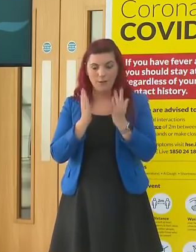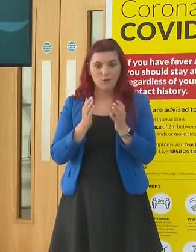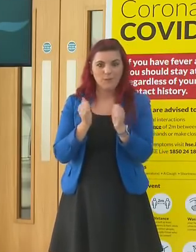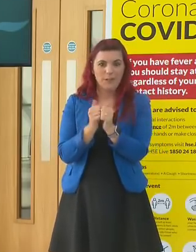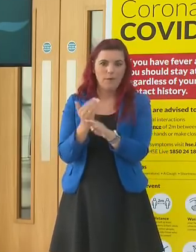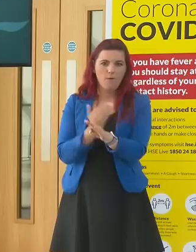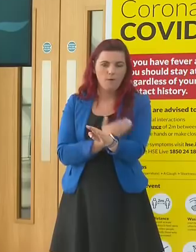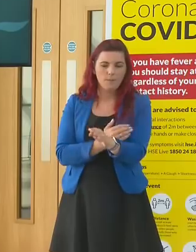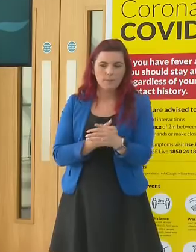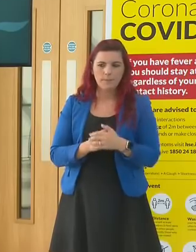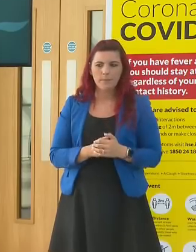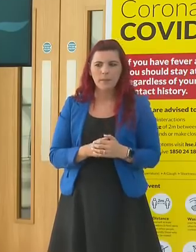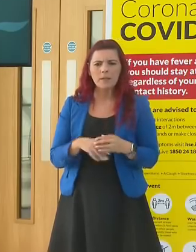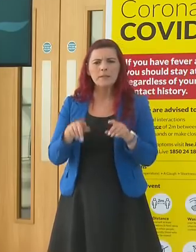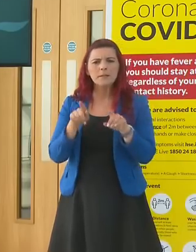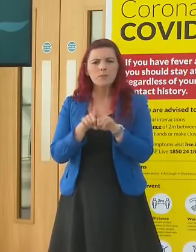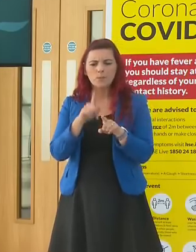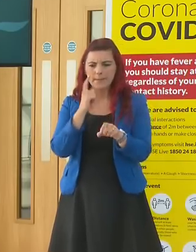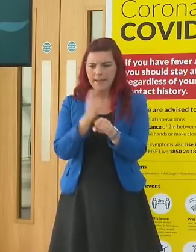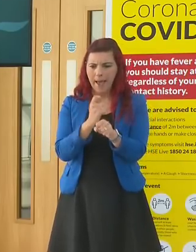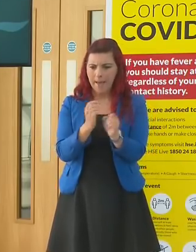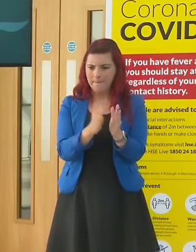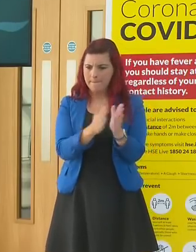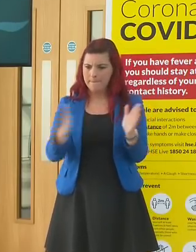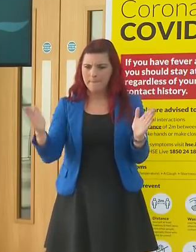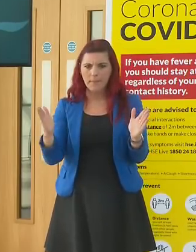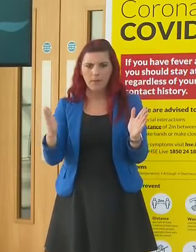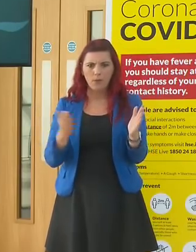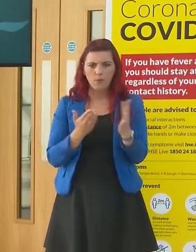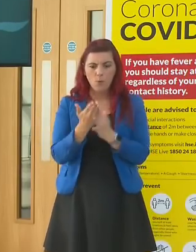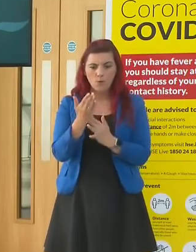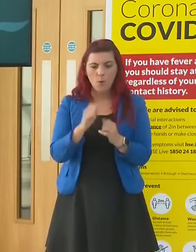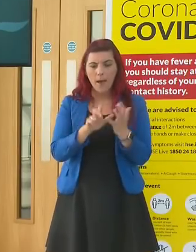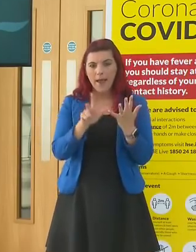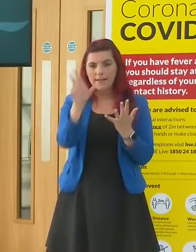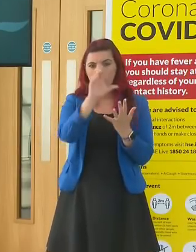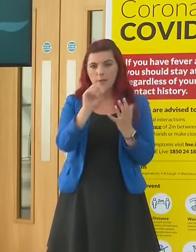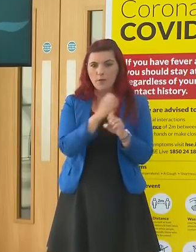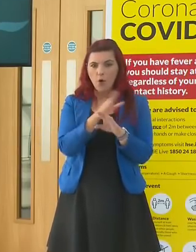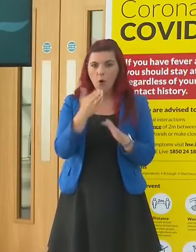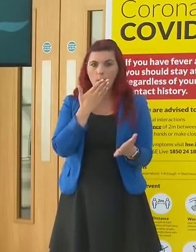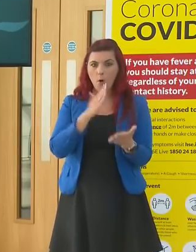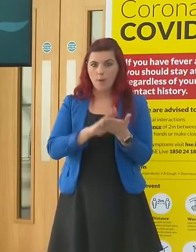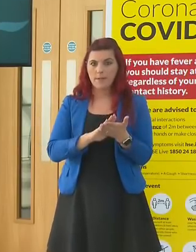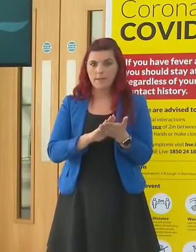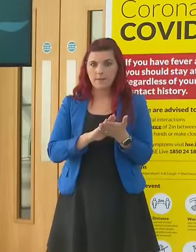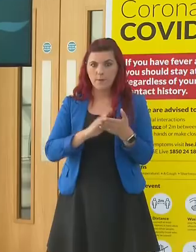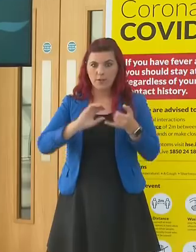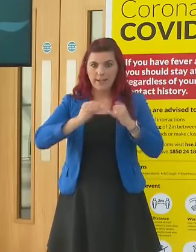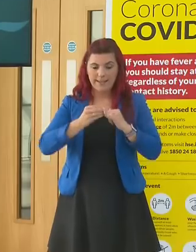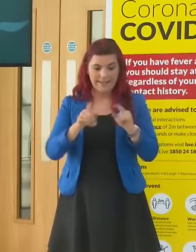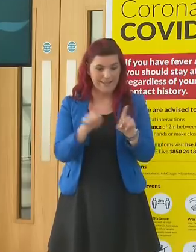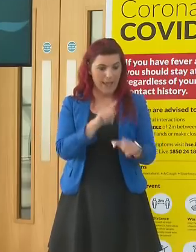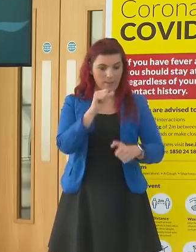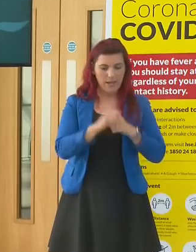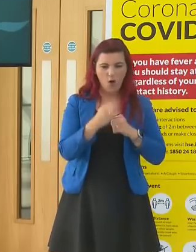with testing and tracing, our turnaround times, just briefly, 80% of all appointments for testing are now on the same day or next